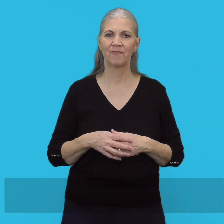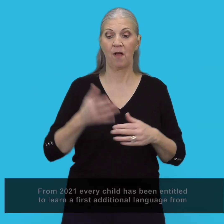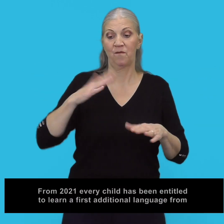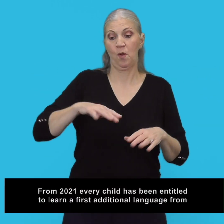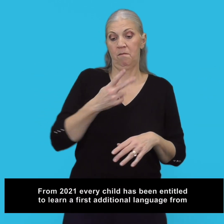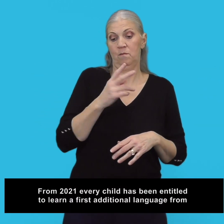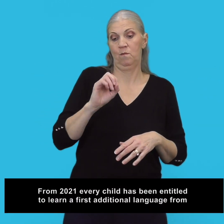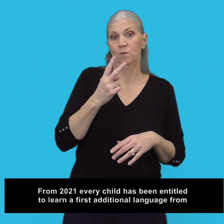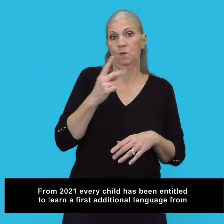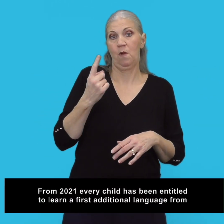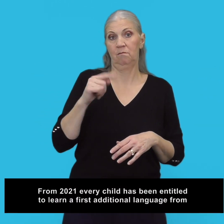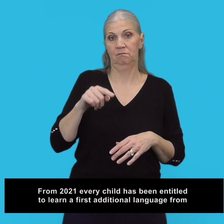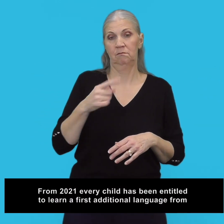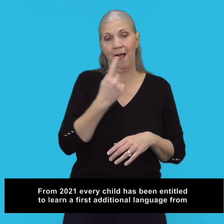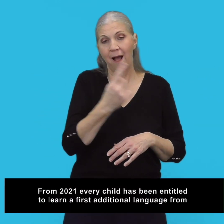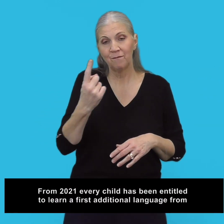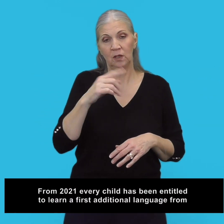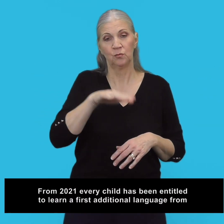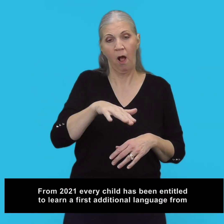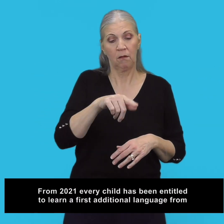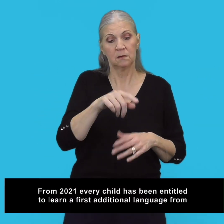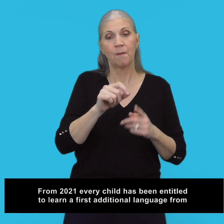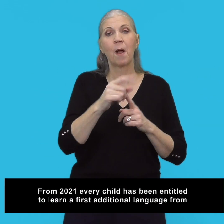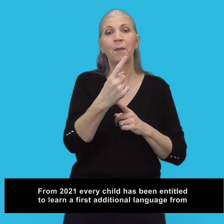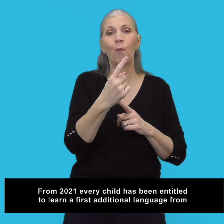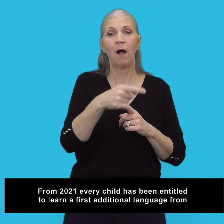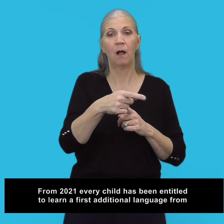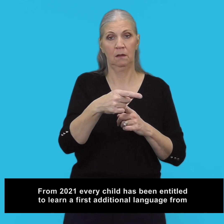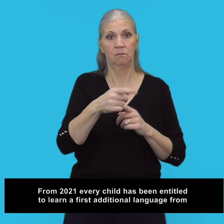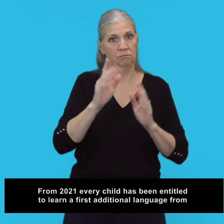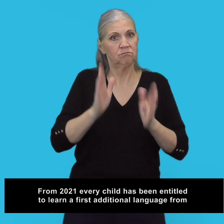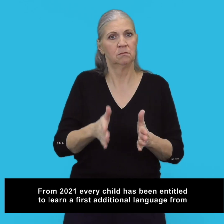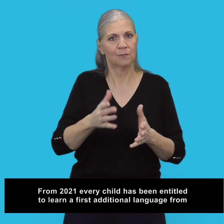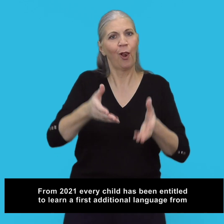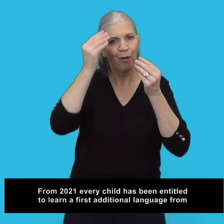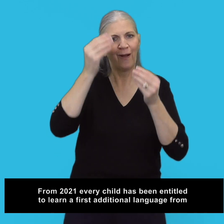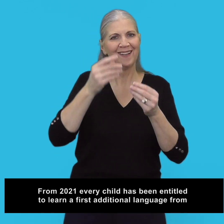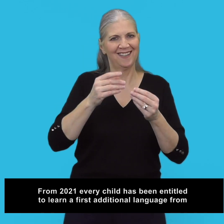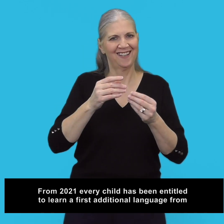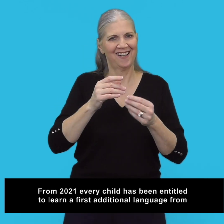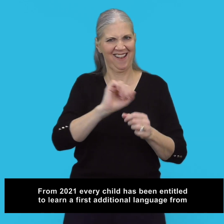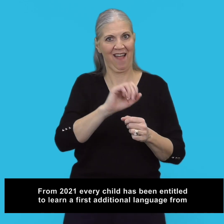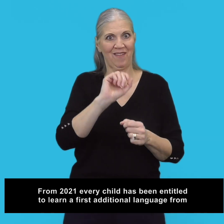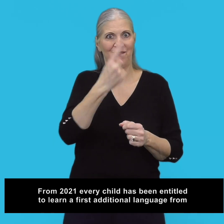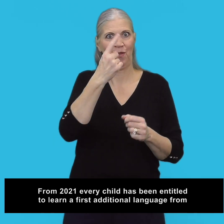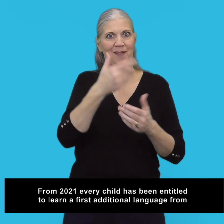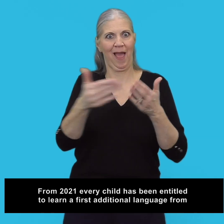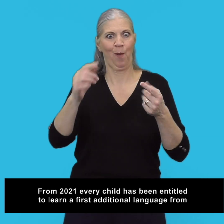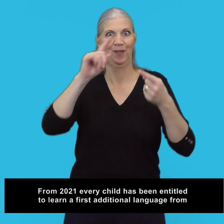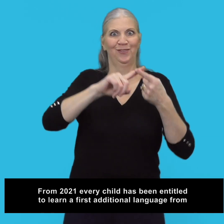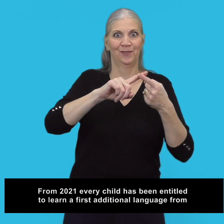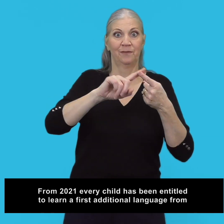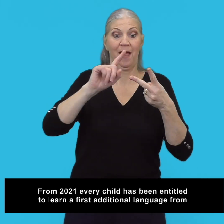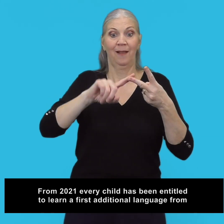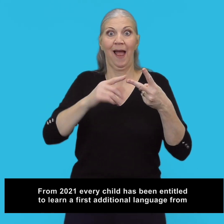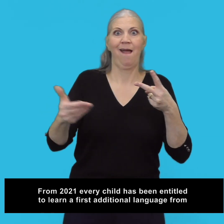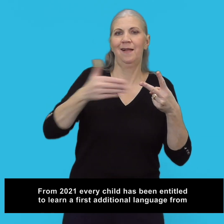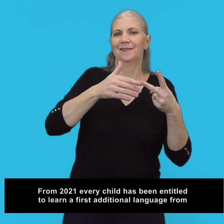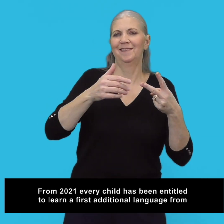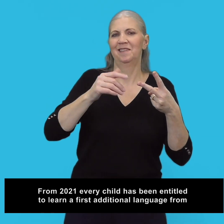From 2021, every child has been entitled to learn a first additional language from Primary 1 and a